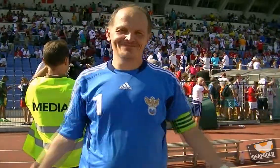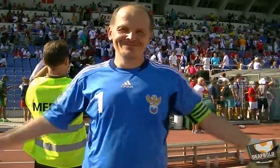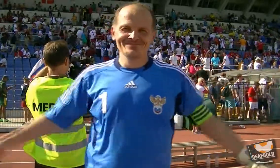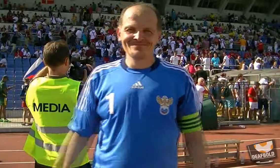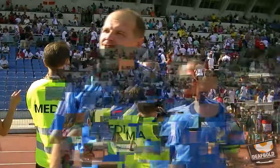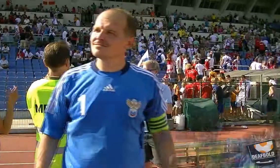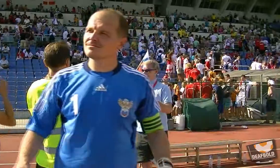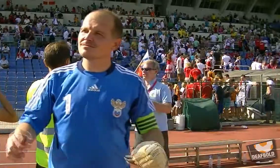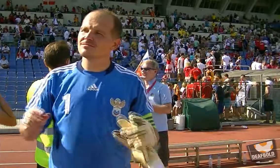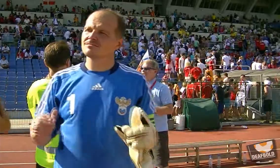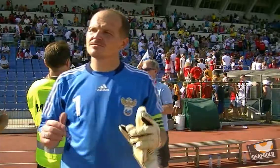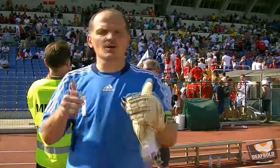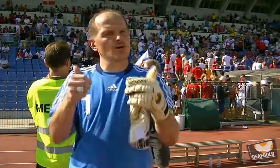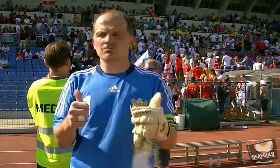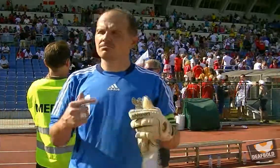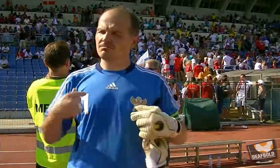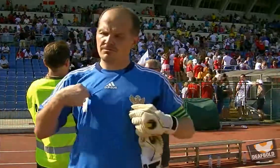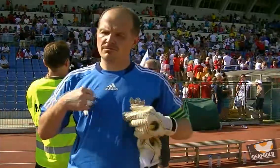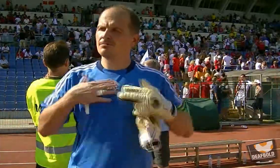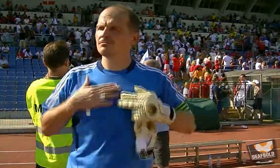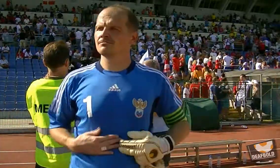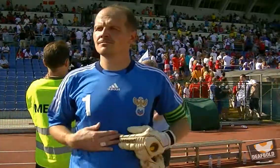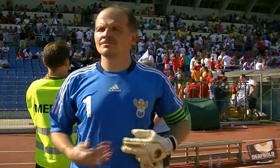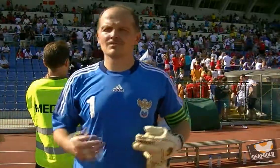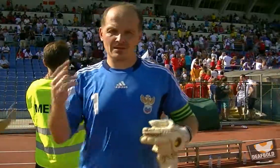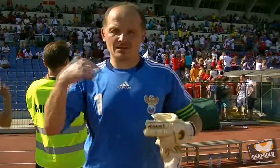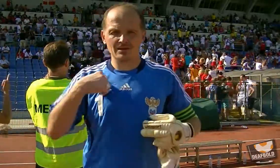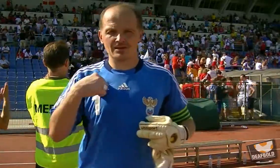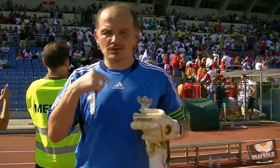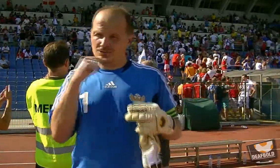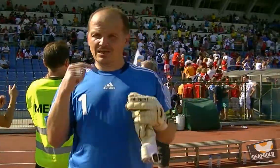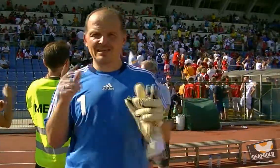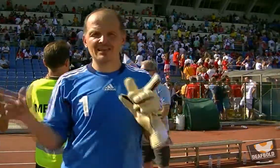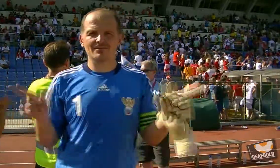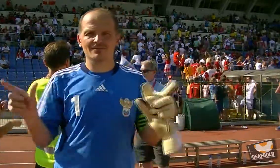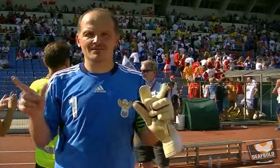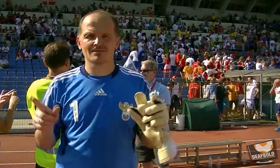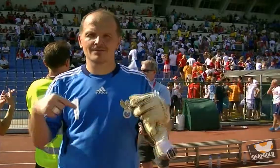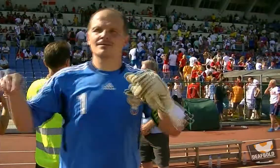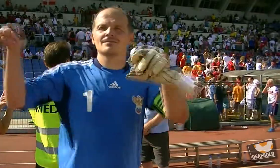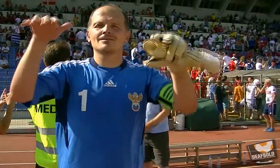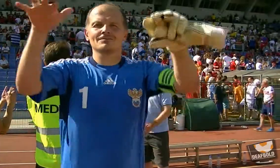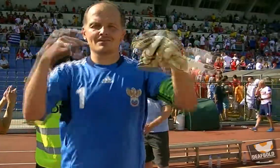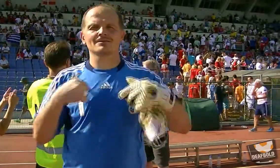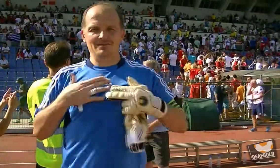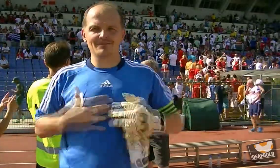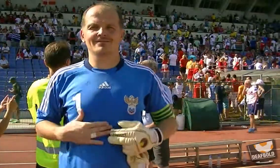See, the in of The park is in of This is a is in the the city's the